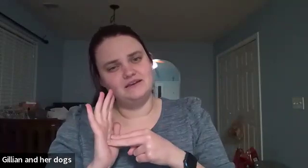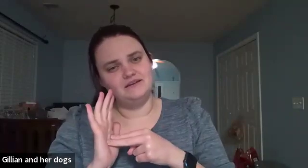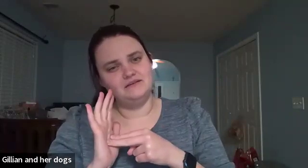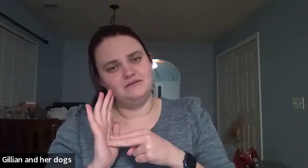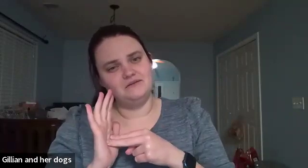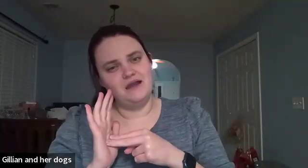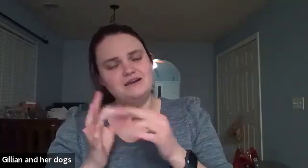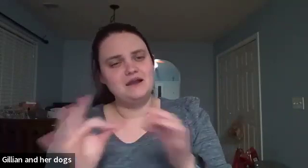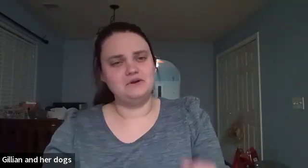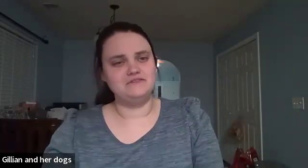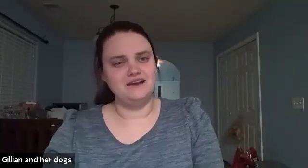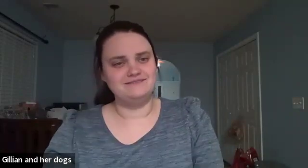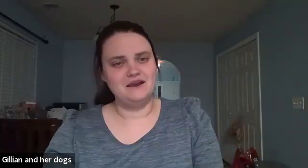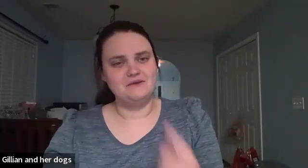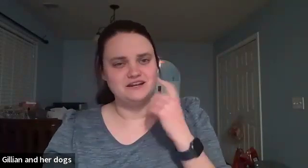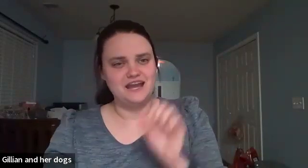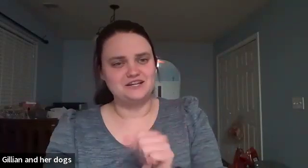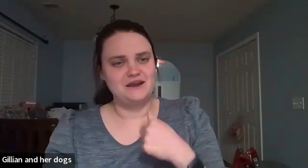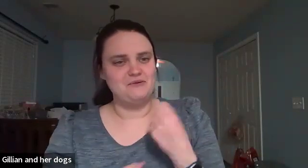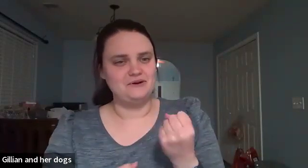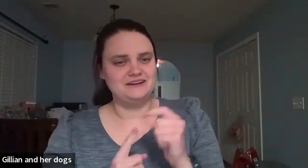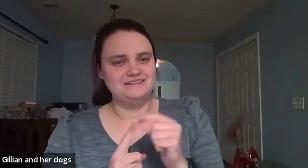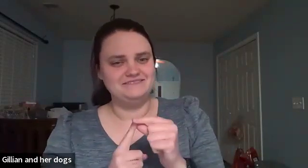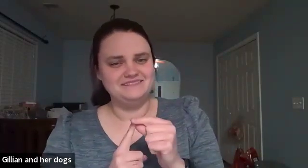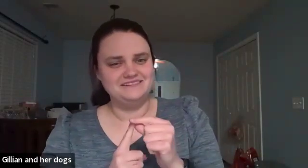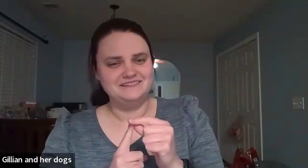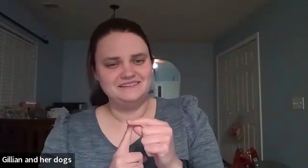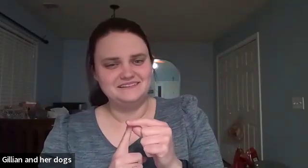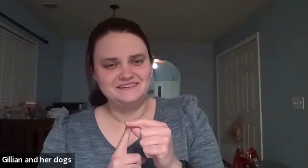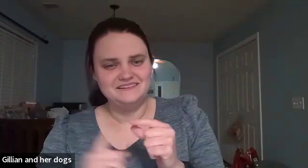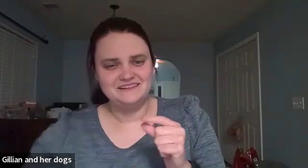like, how did I word that? Now I'm trying to catch on how I worded it.